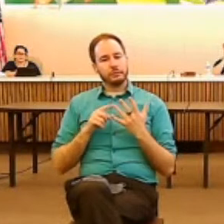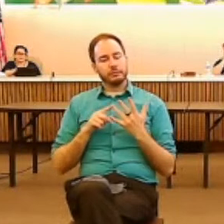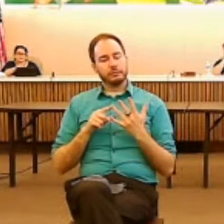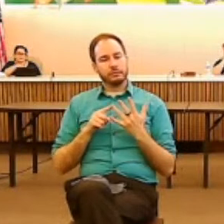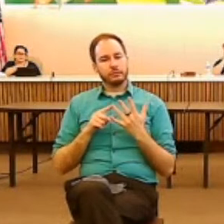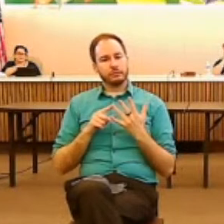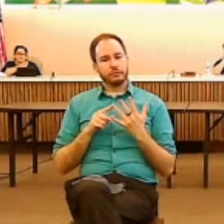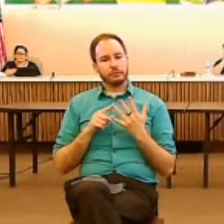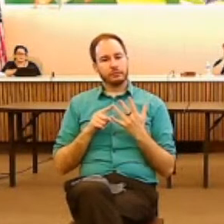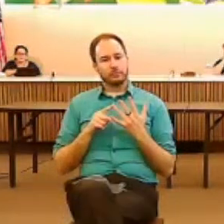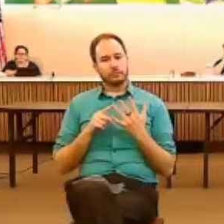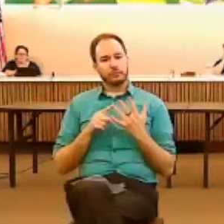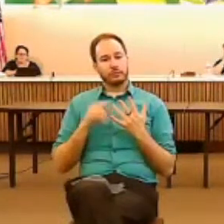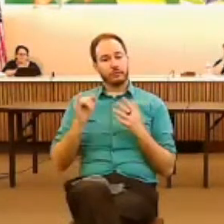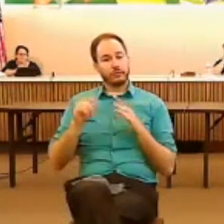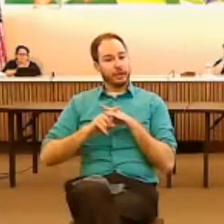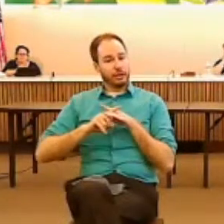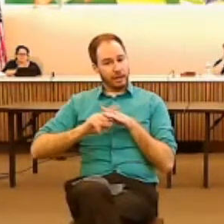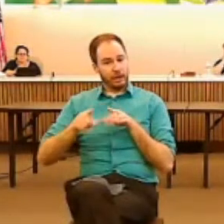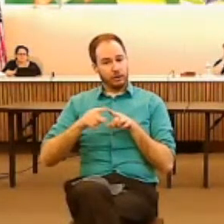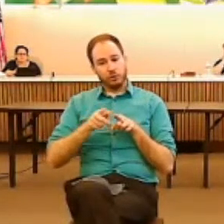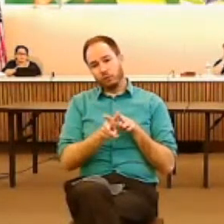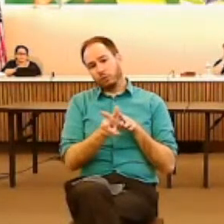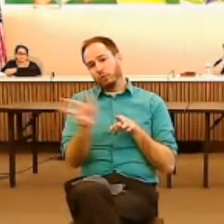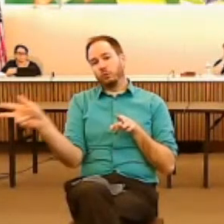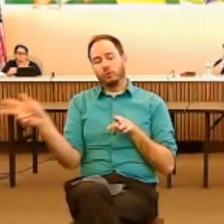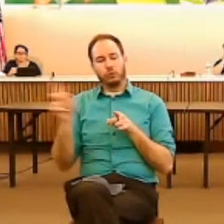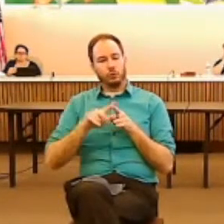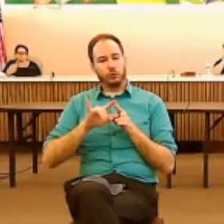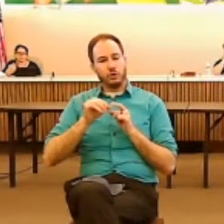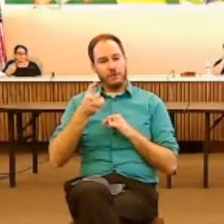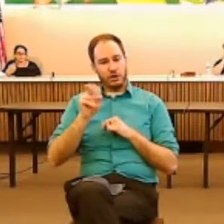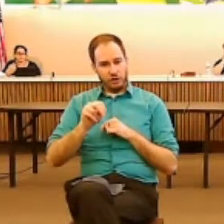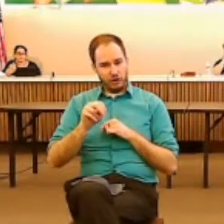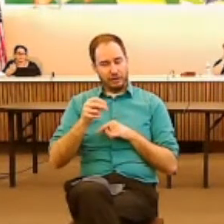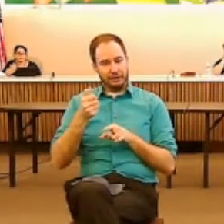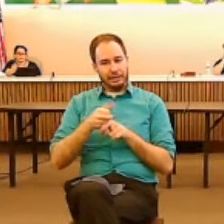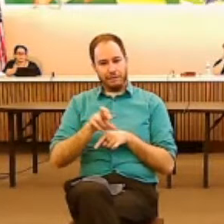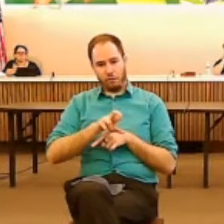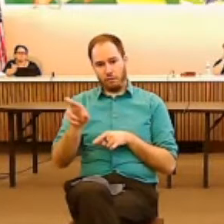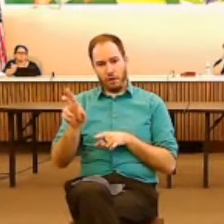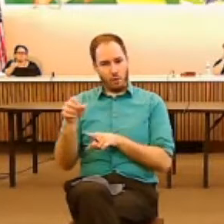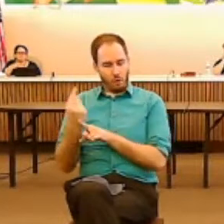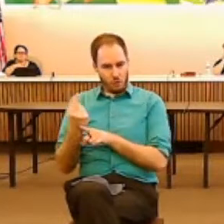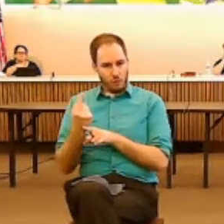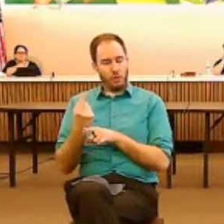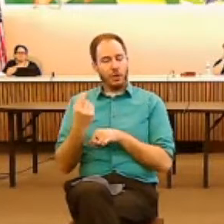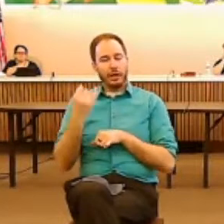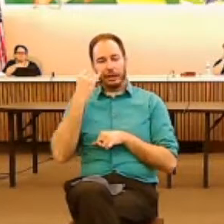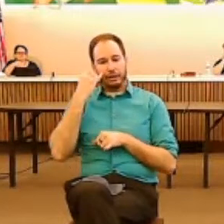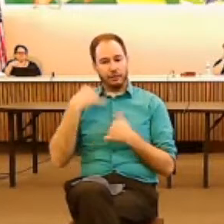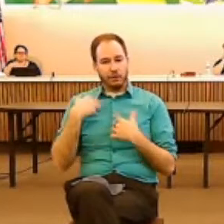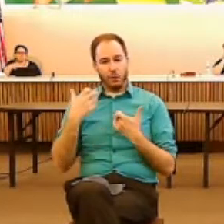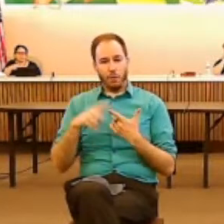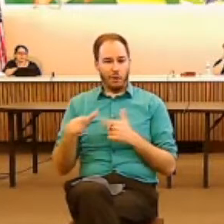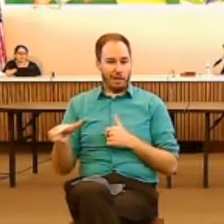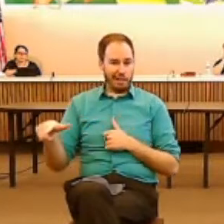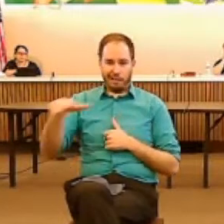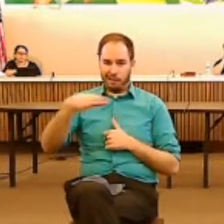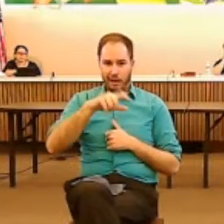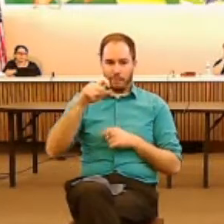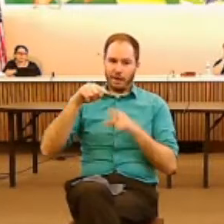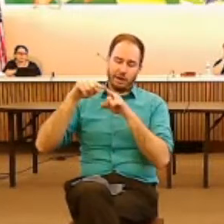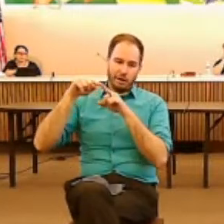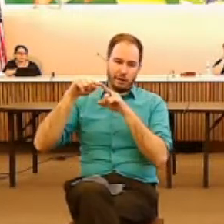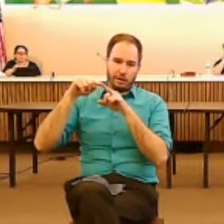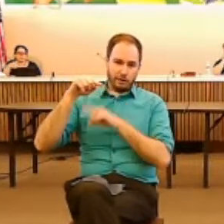And the exit out onto Jefferson Road, that's a right turn only. If individuals want to turn left, they